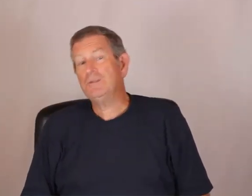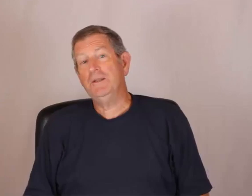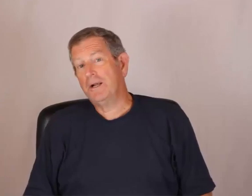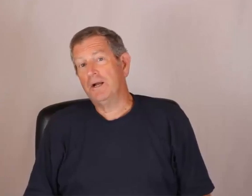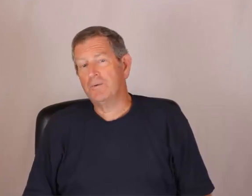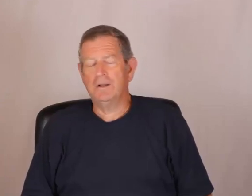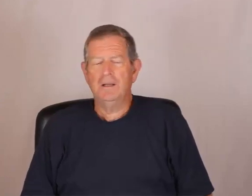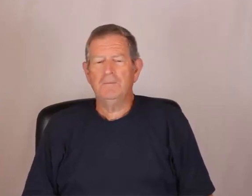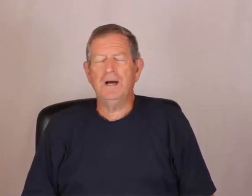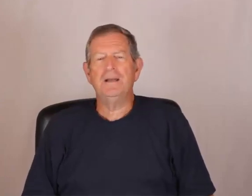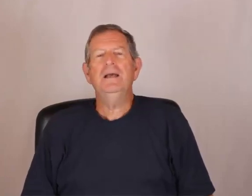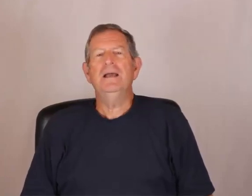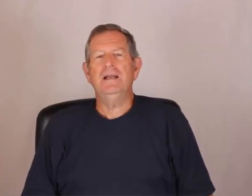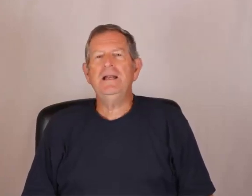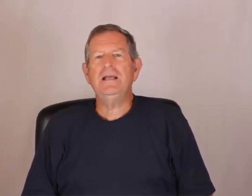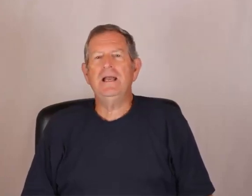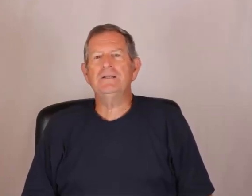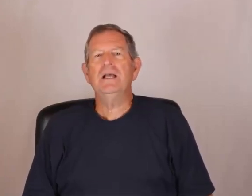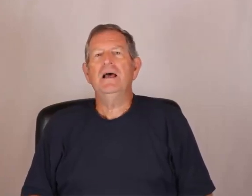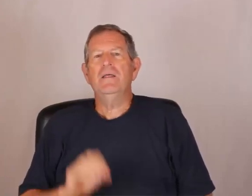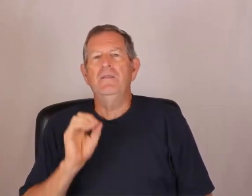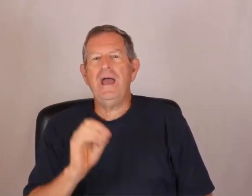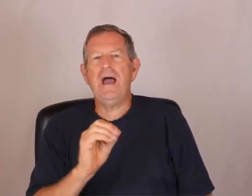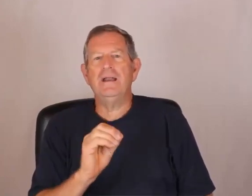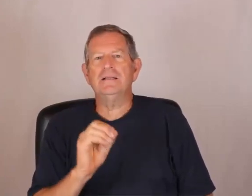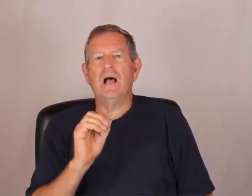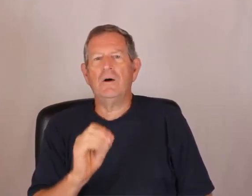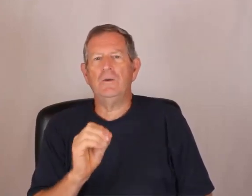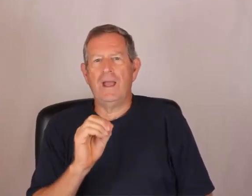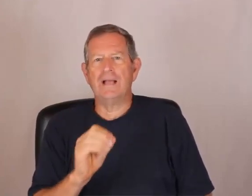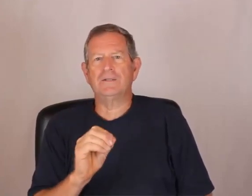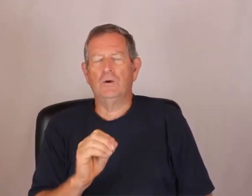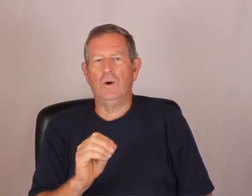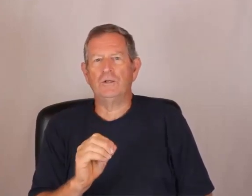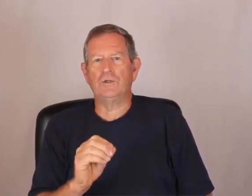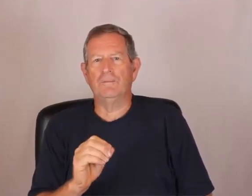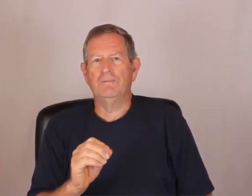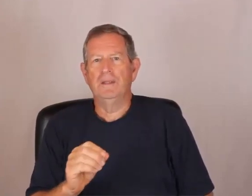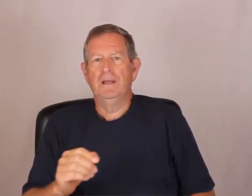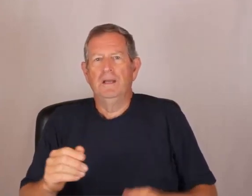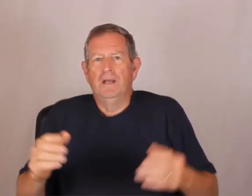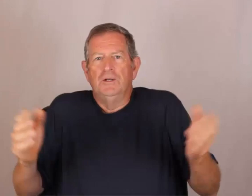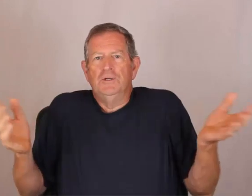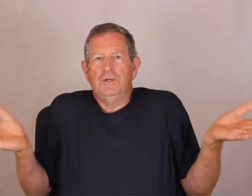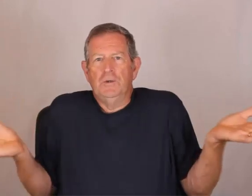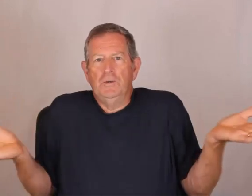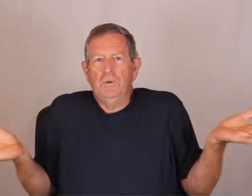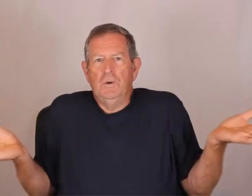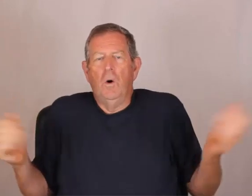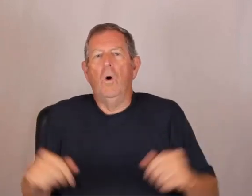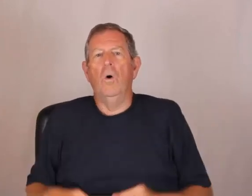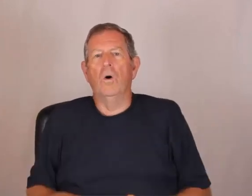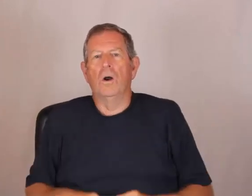house in the country. But in any case, that is how you ask a question. Do